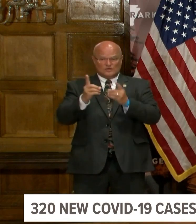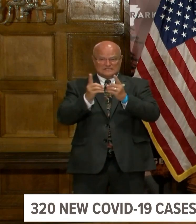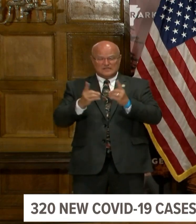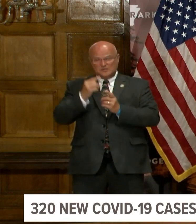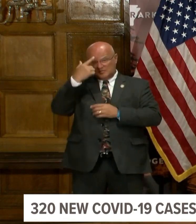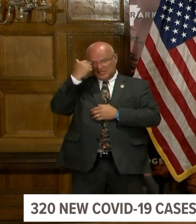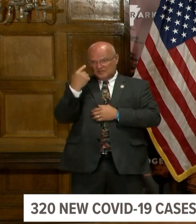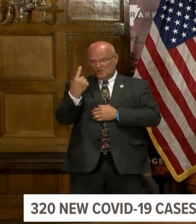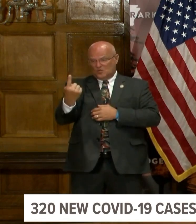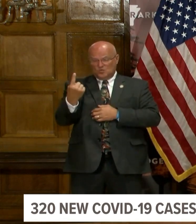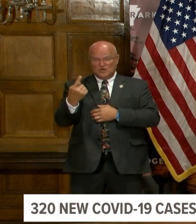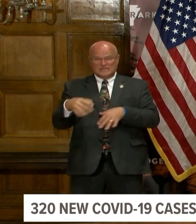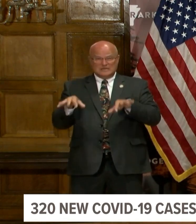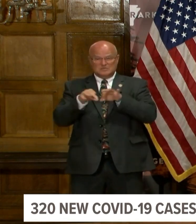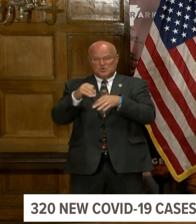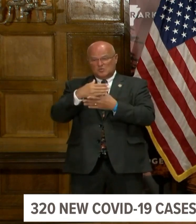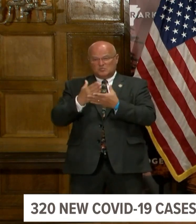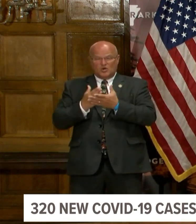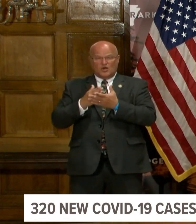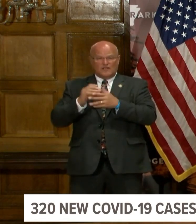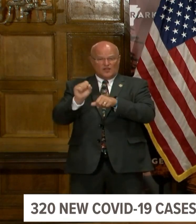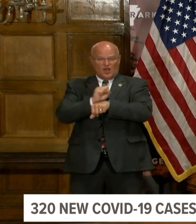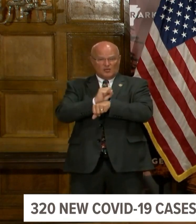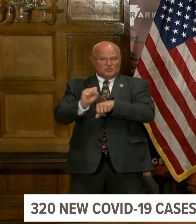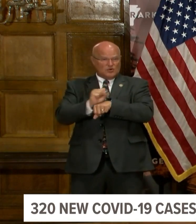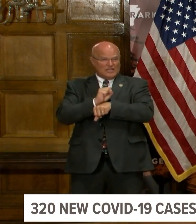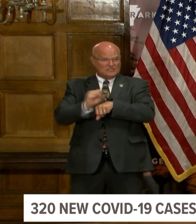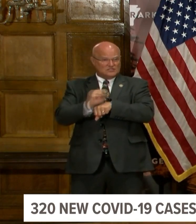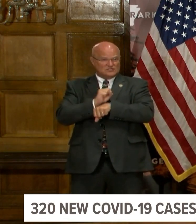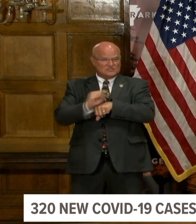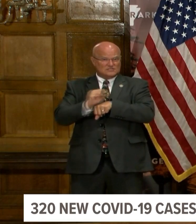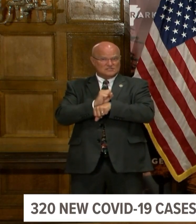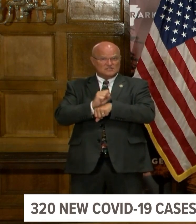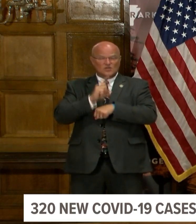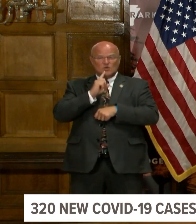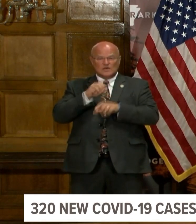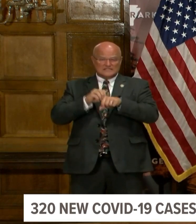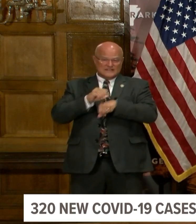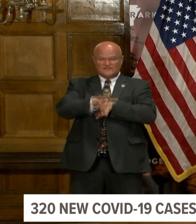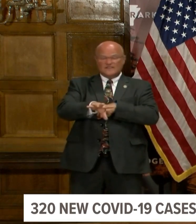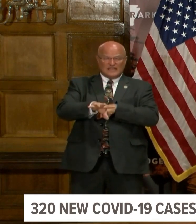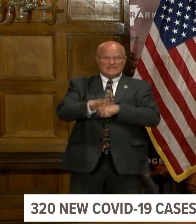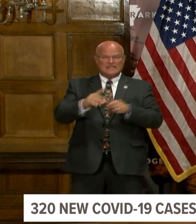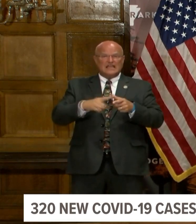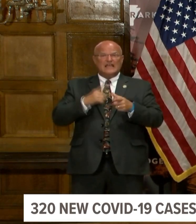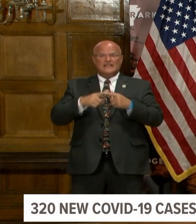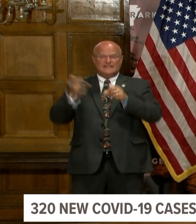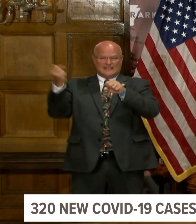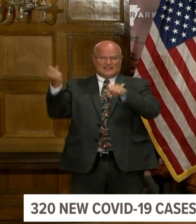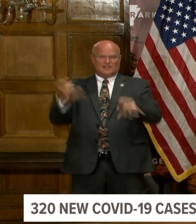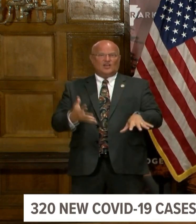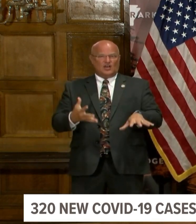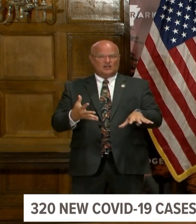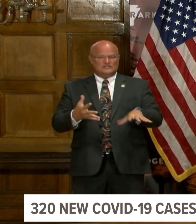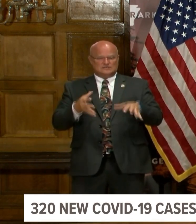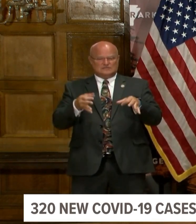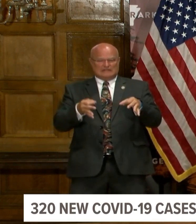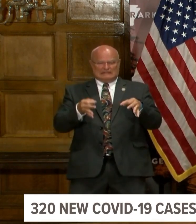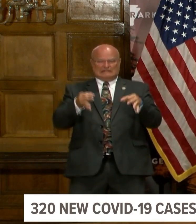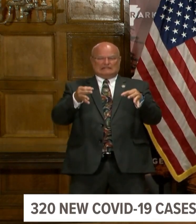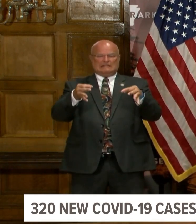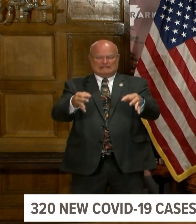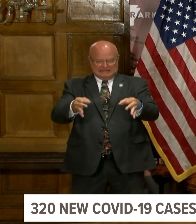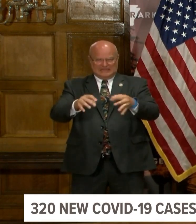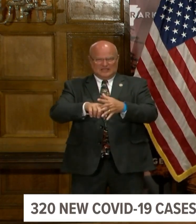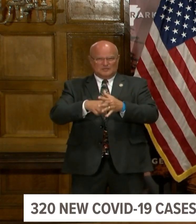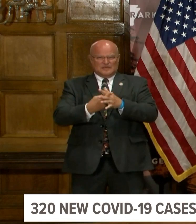because of one very important part of their operations was affected, then that caused them to delay the